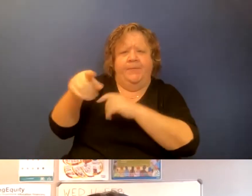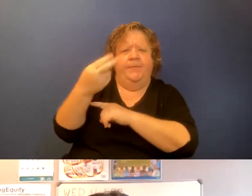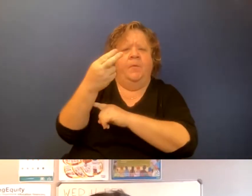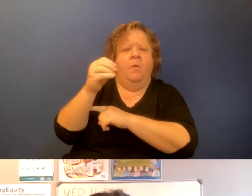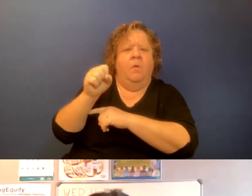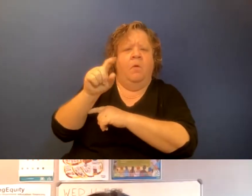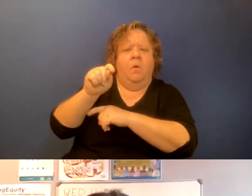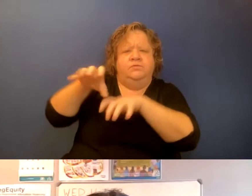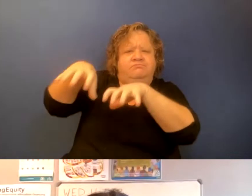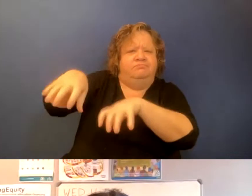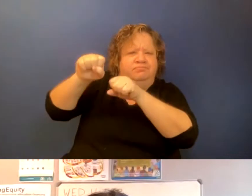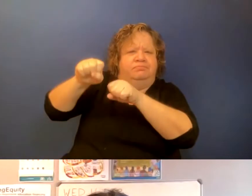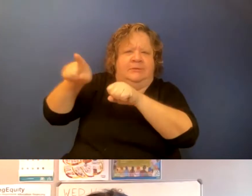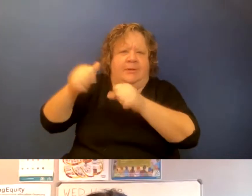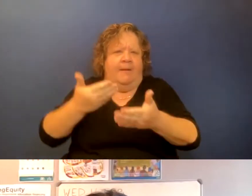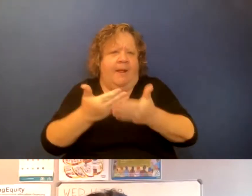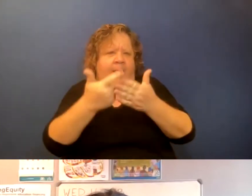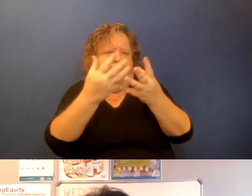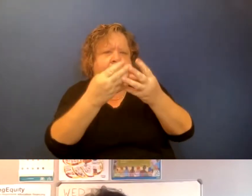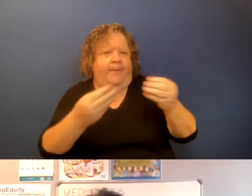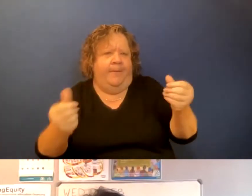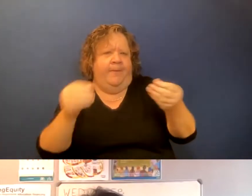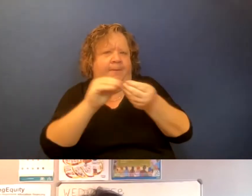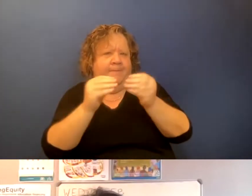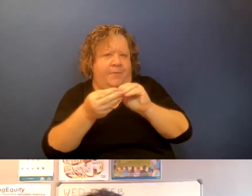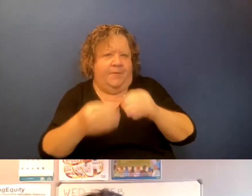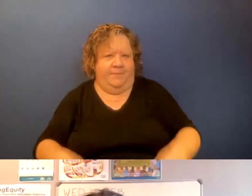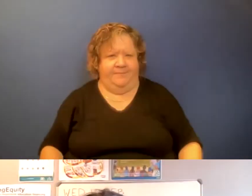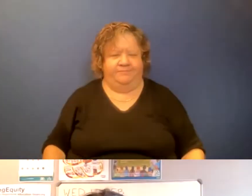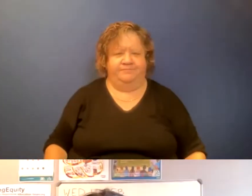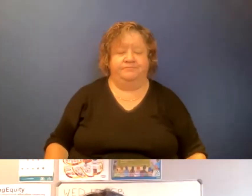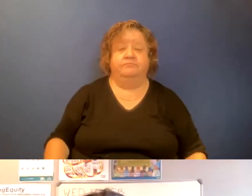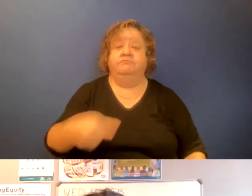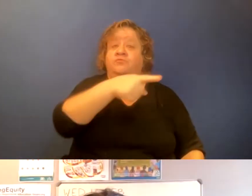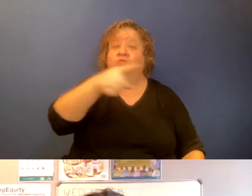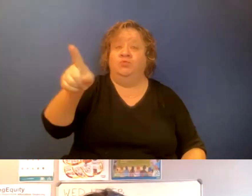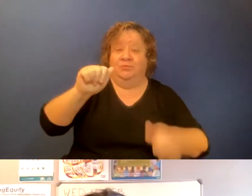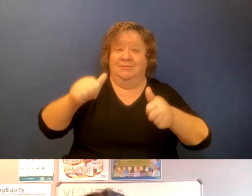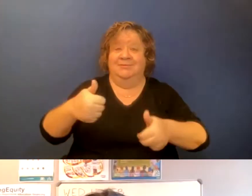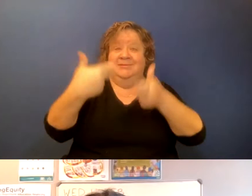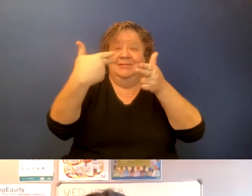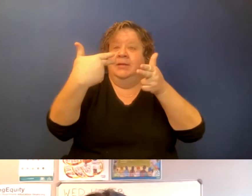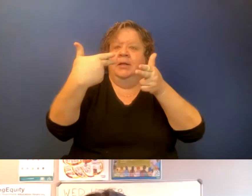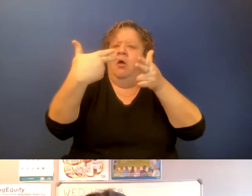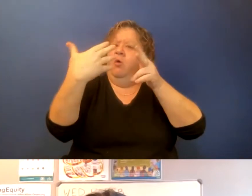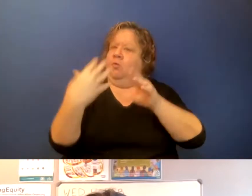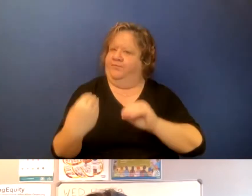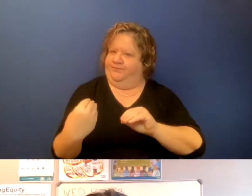video so we can ensure we have a right bandwidth. And please, everyone, speak slowly